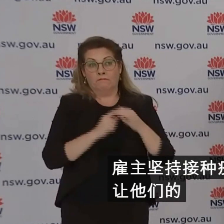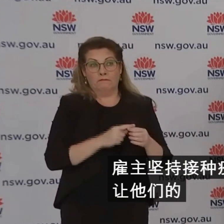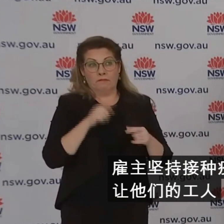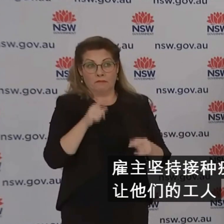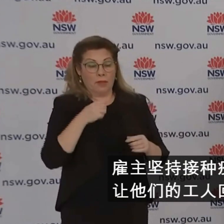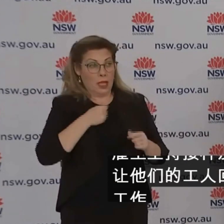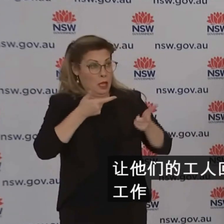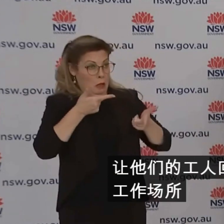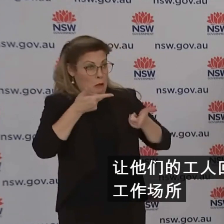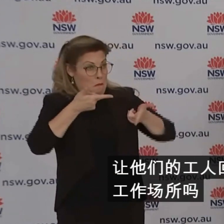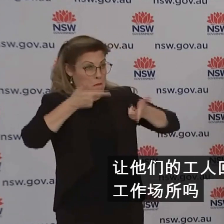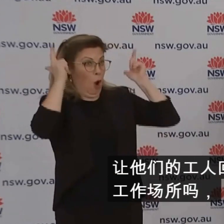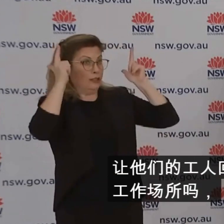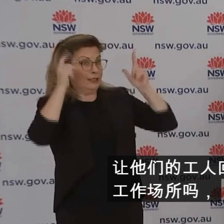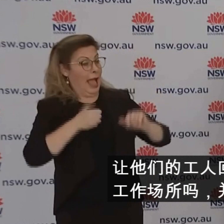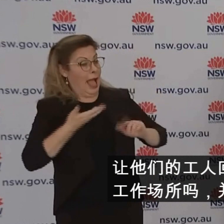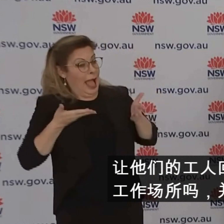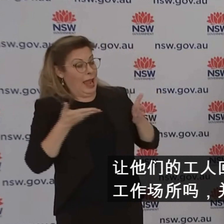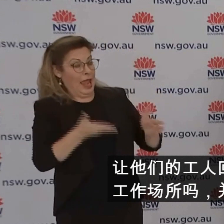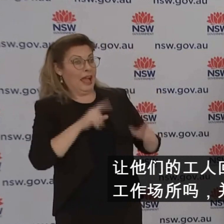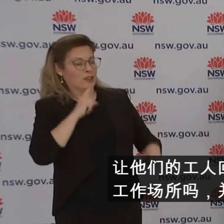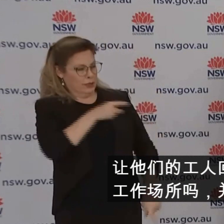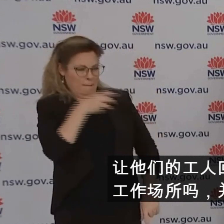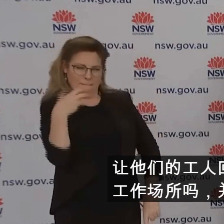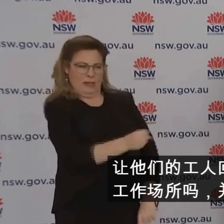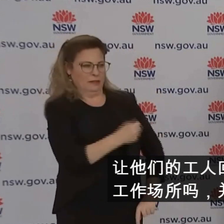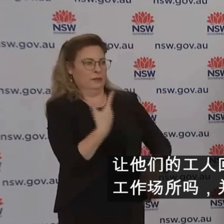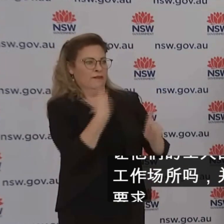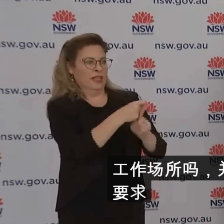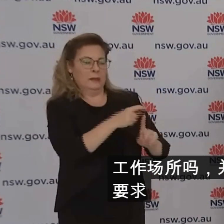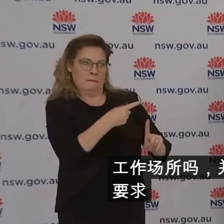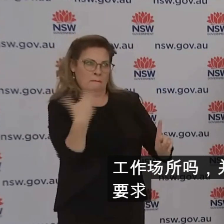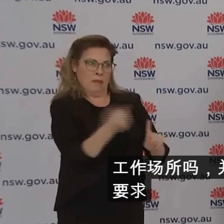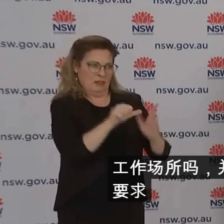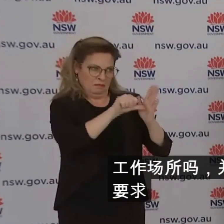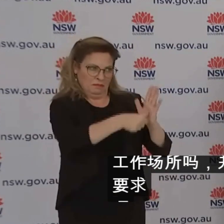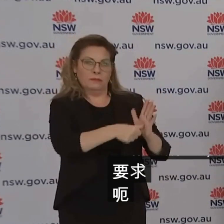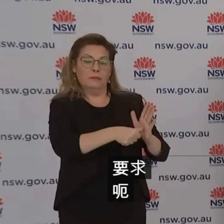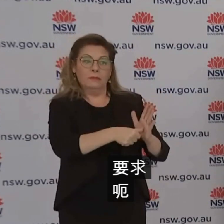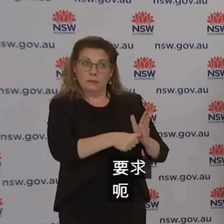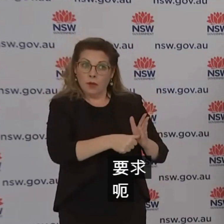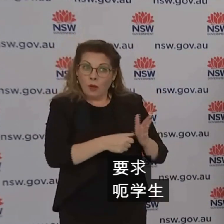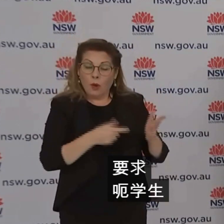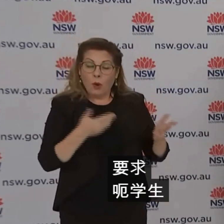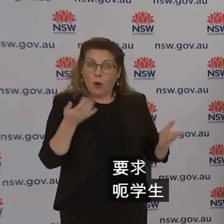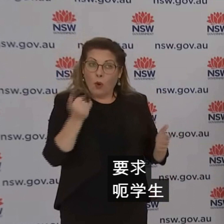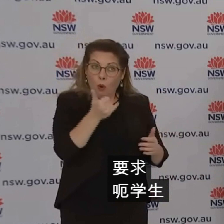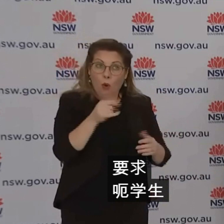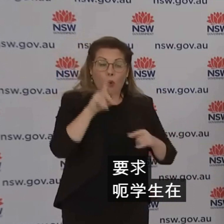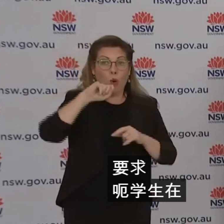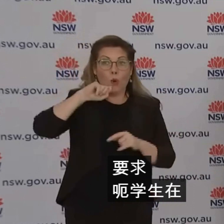allow their workers back in the workplace? And with the HSC, will you be requiring students